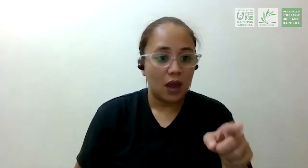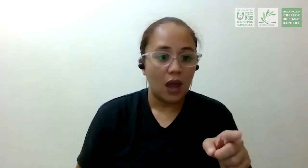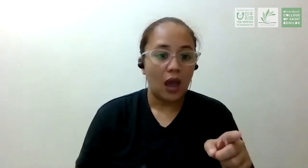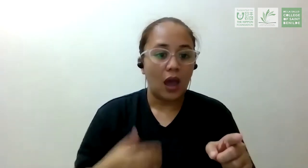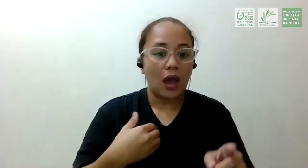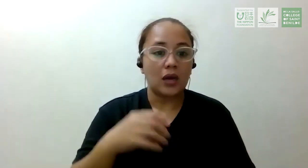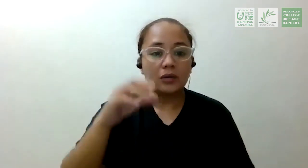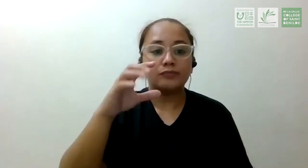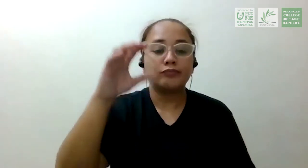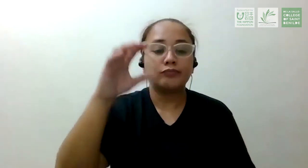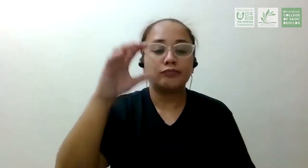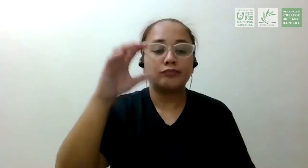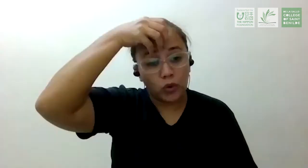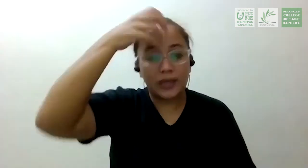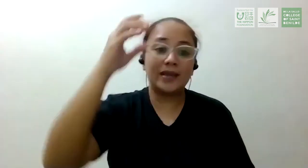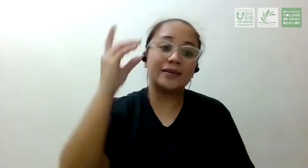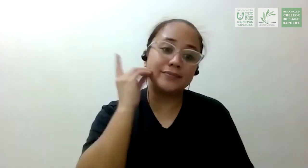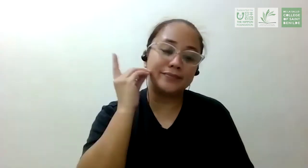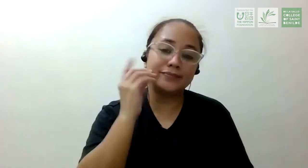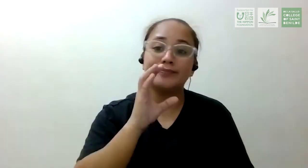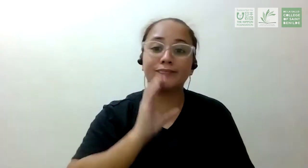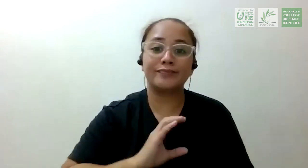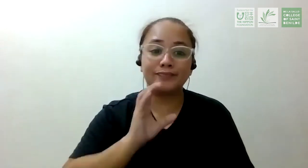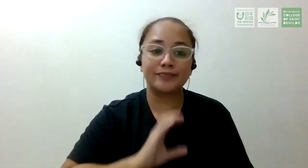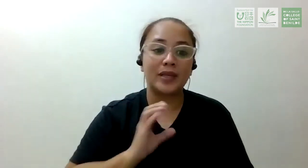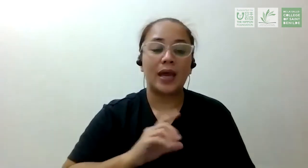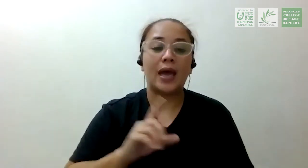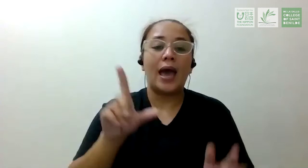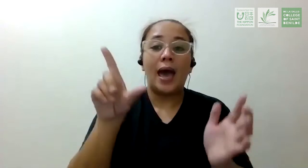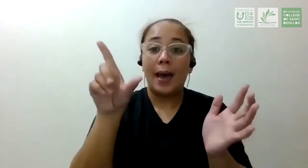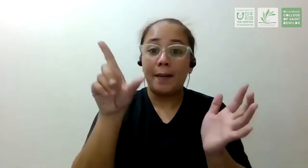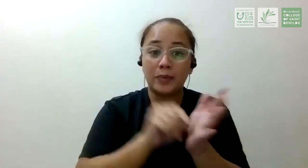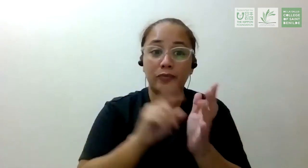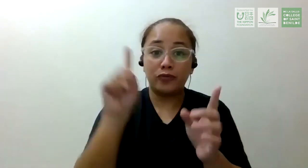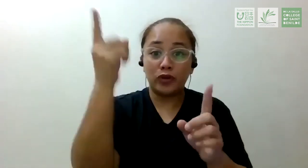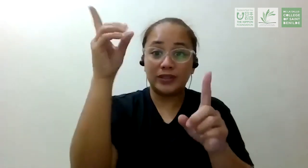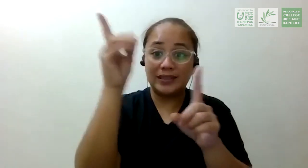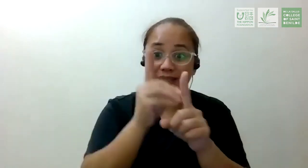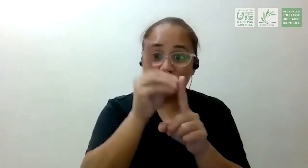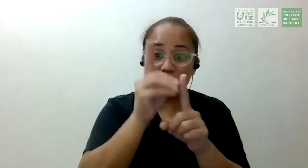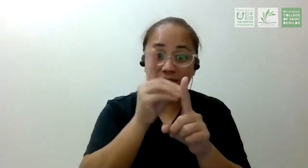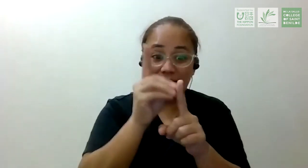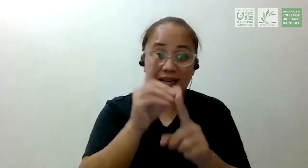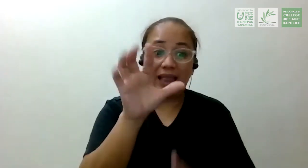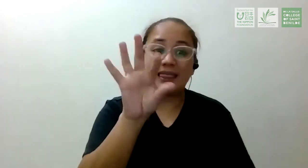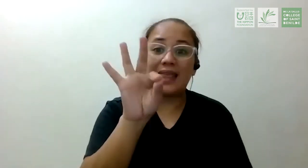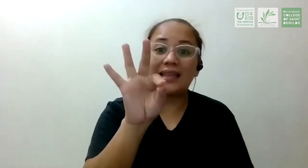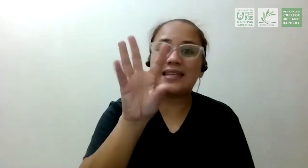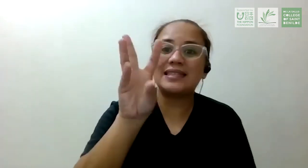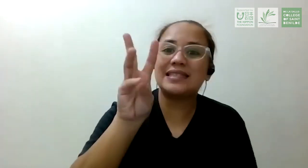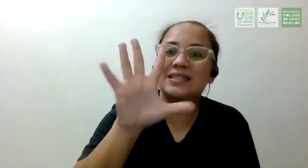and Cronenberg published the first dictionary in 1965.